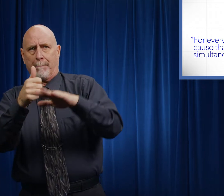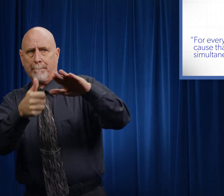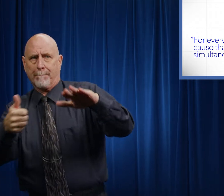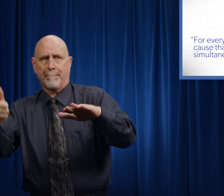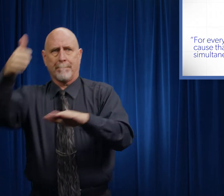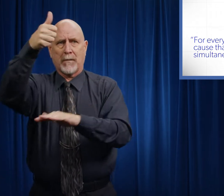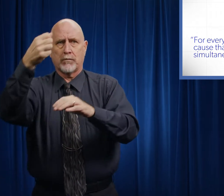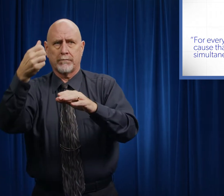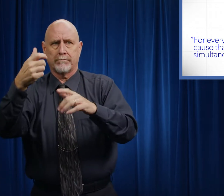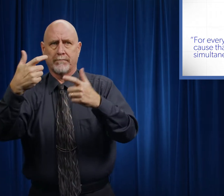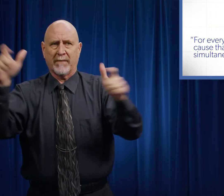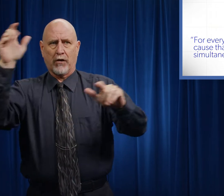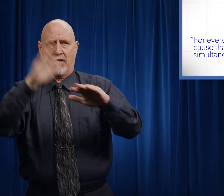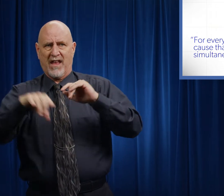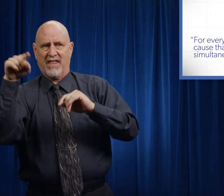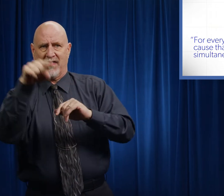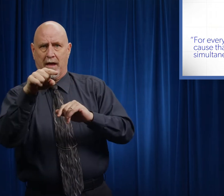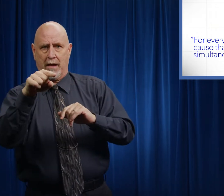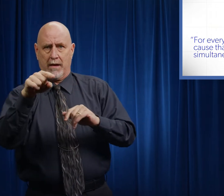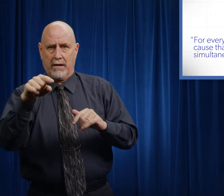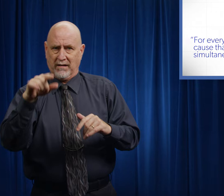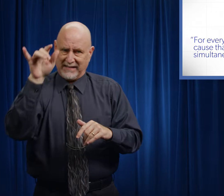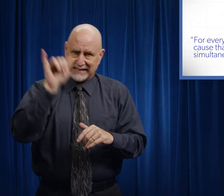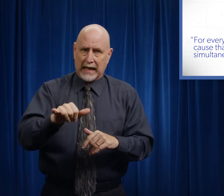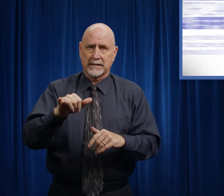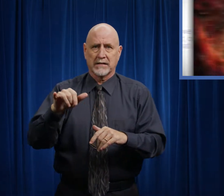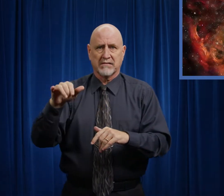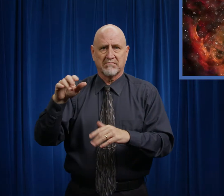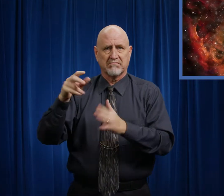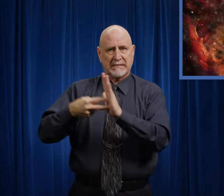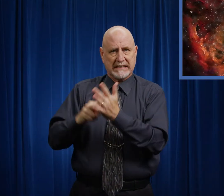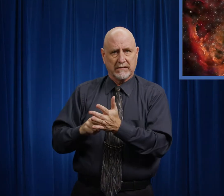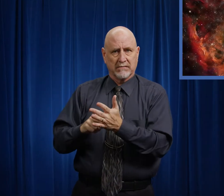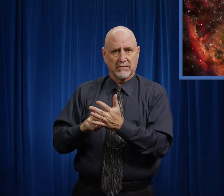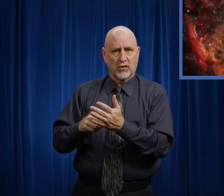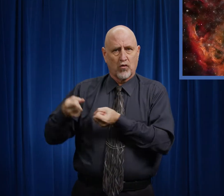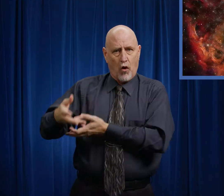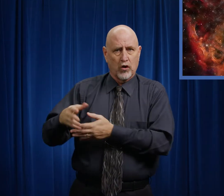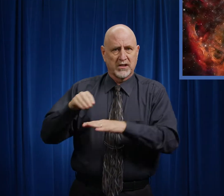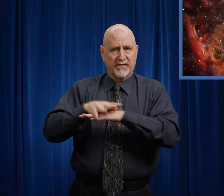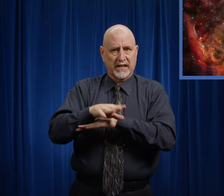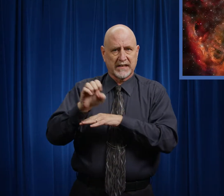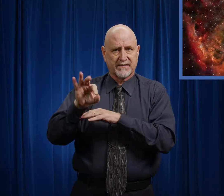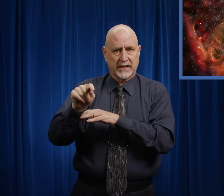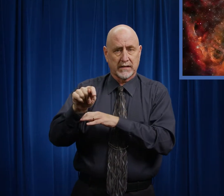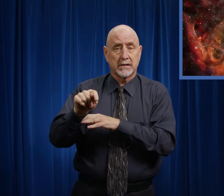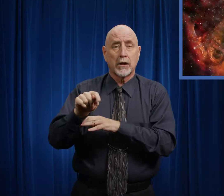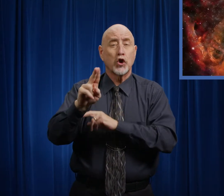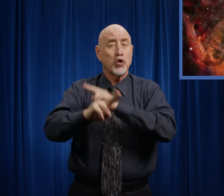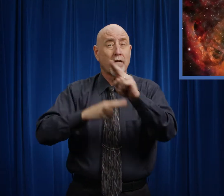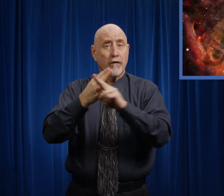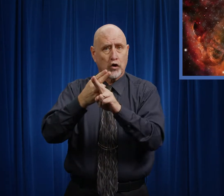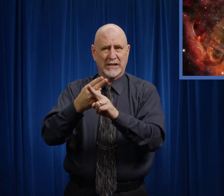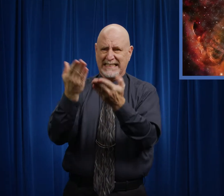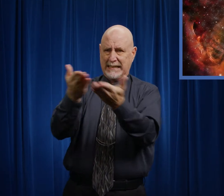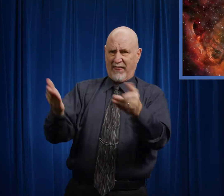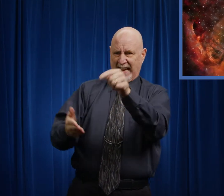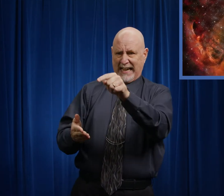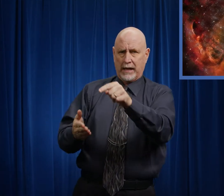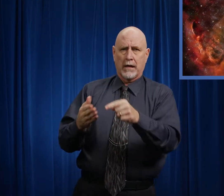it, and that is greater than it. The universe is a material effect. So